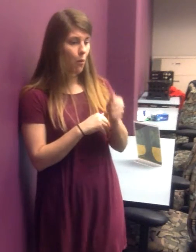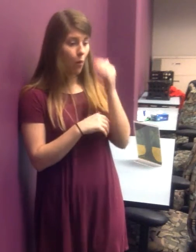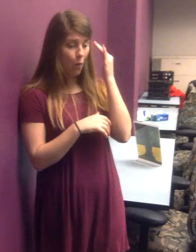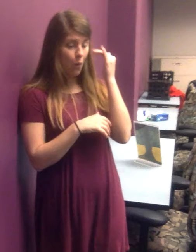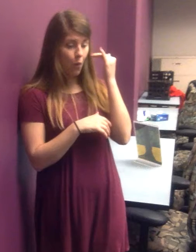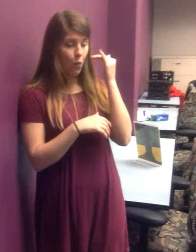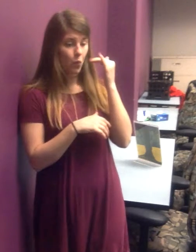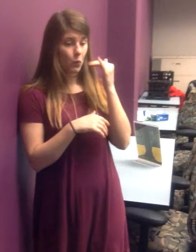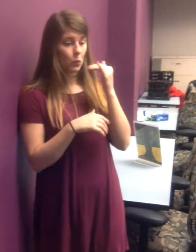away.